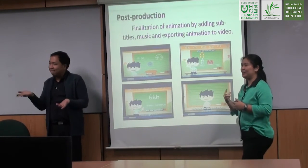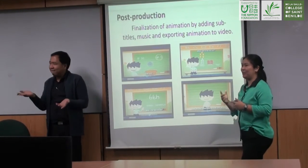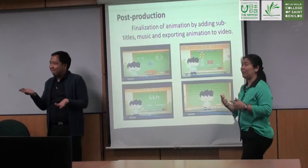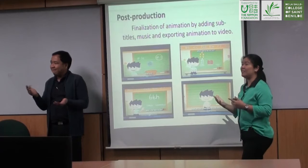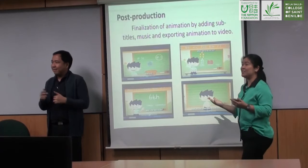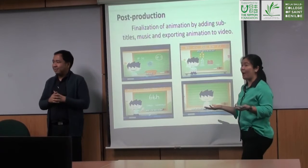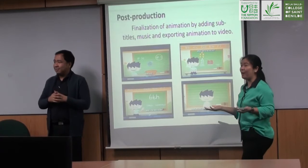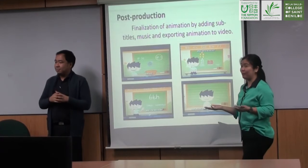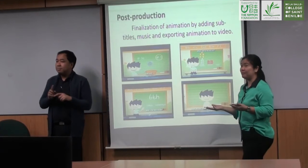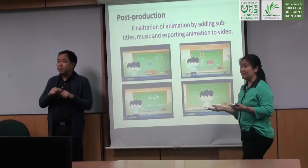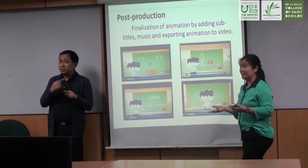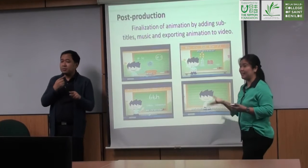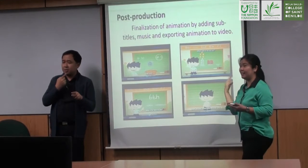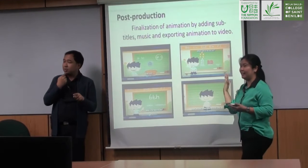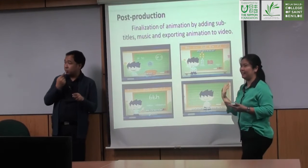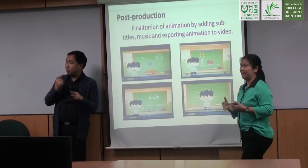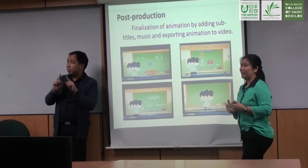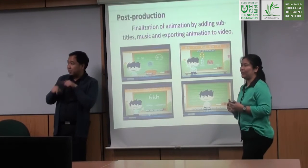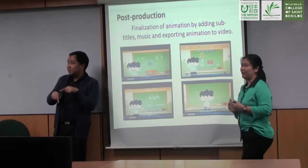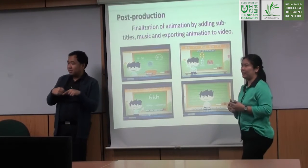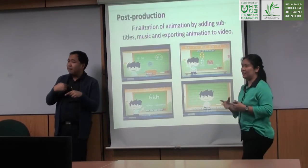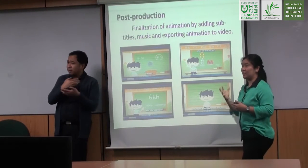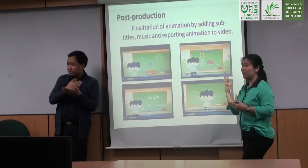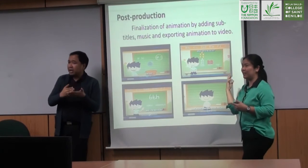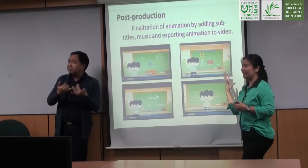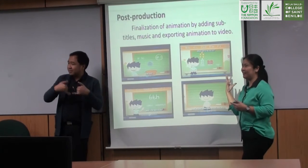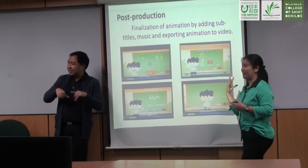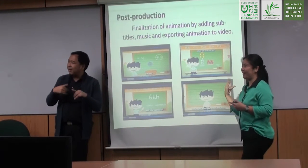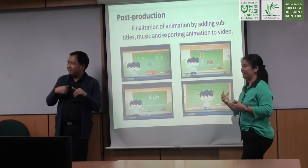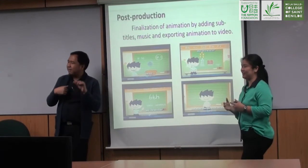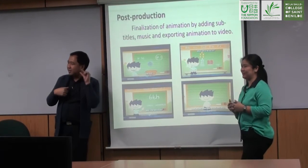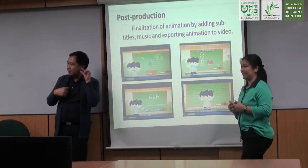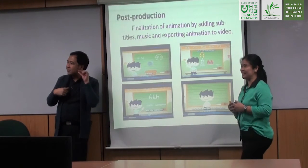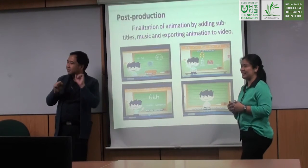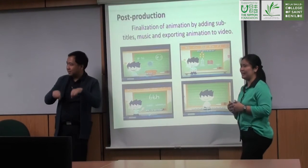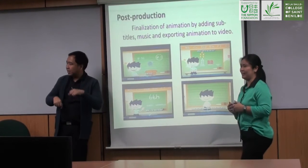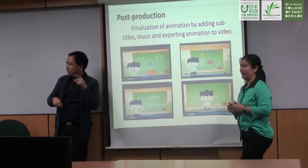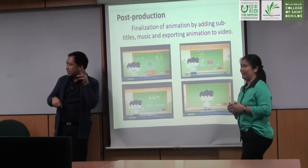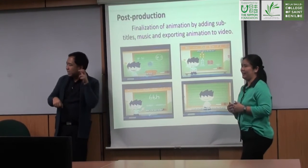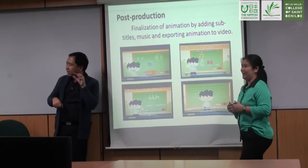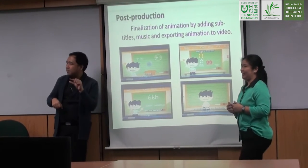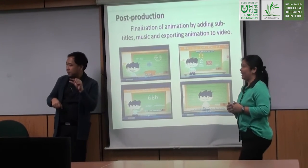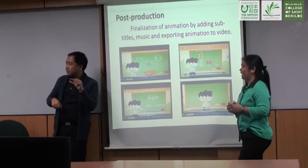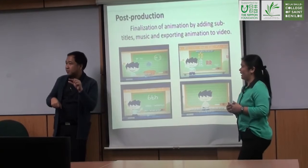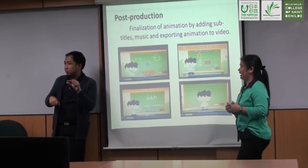I told them there are some still, the residual, diba? So they can stay here.